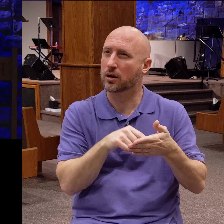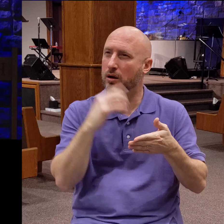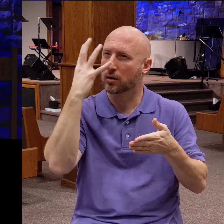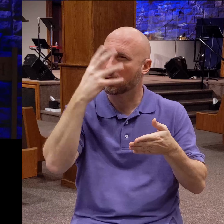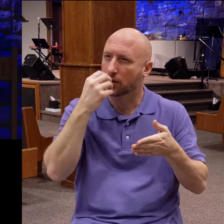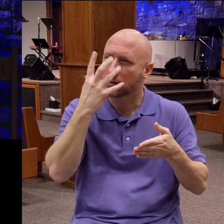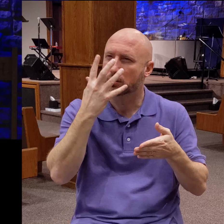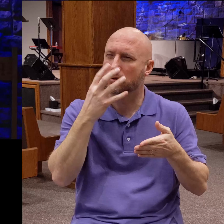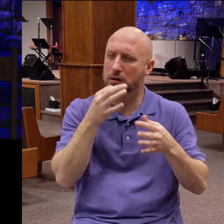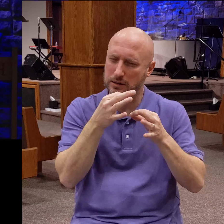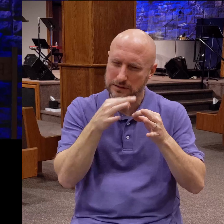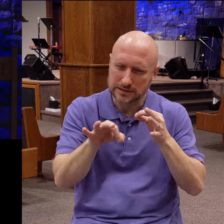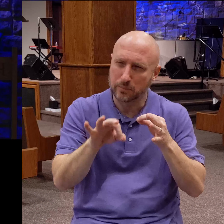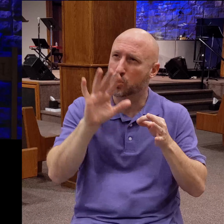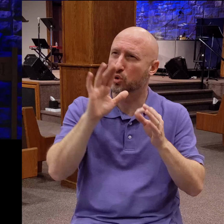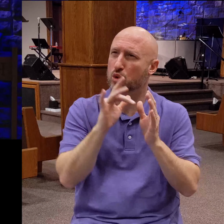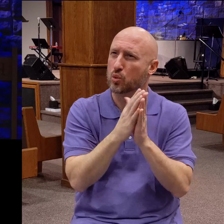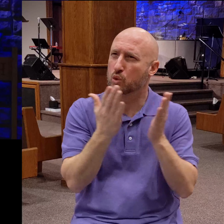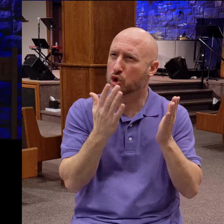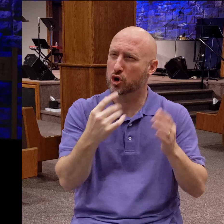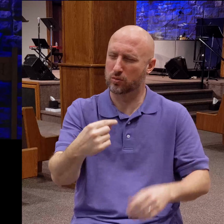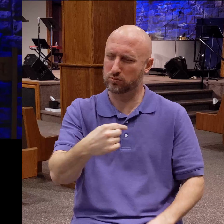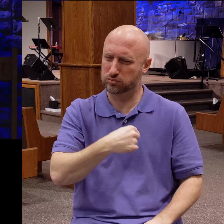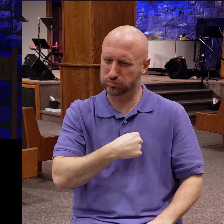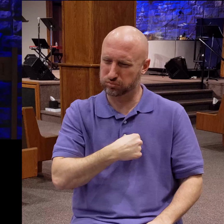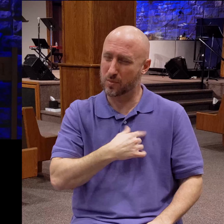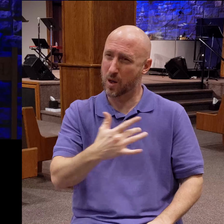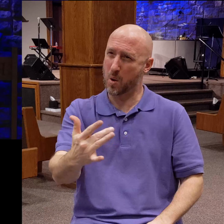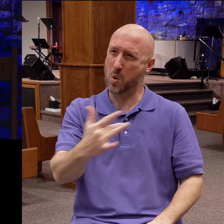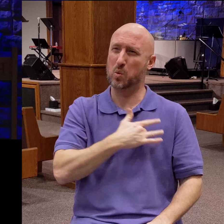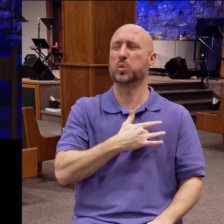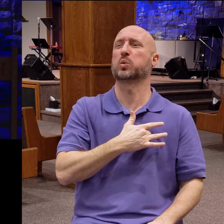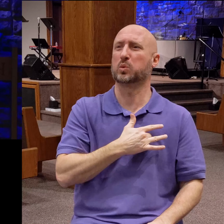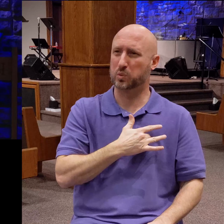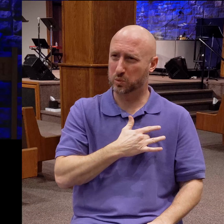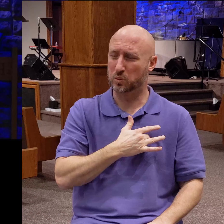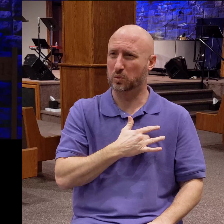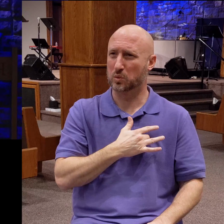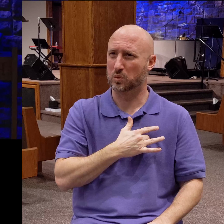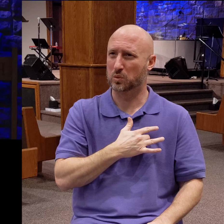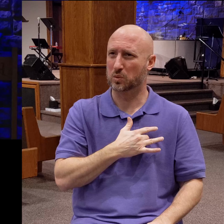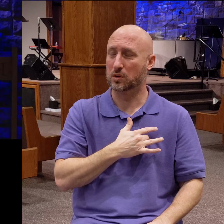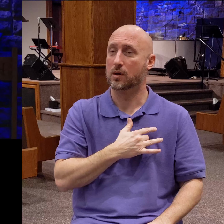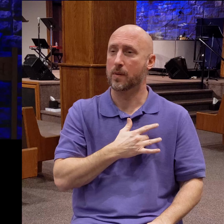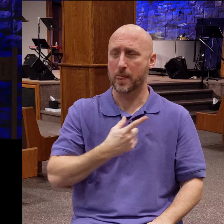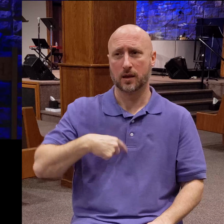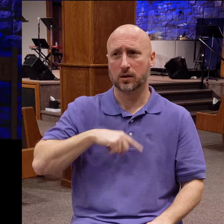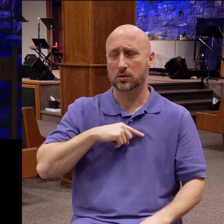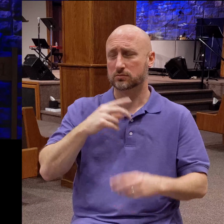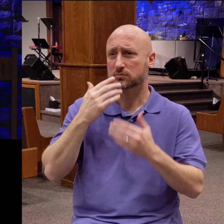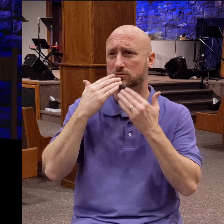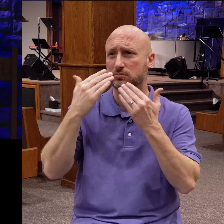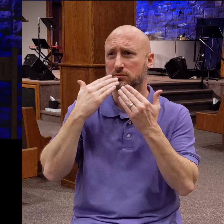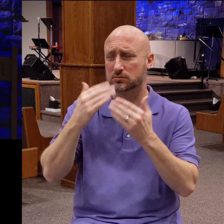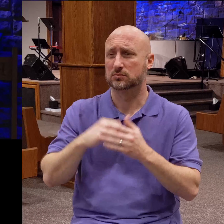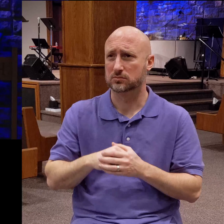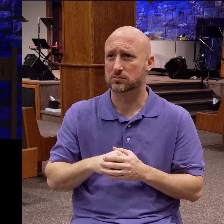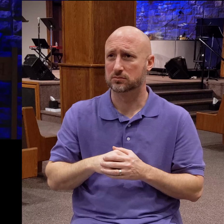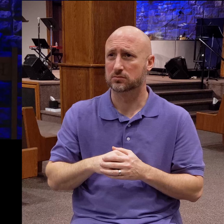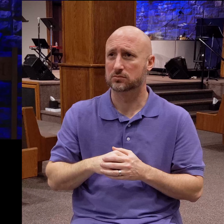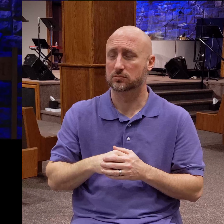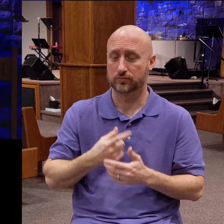the ability of your simple word to pierce a human heart. We're so thankful. And Lord,